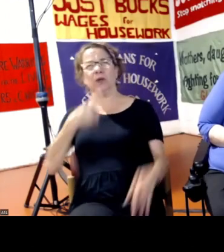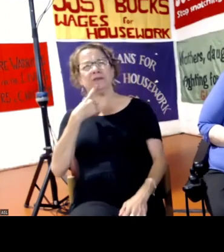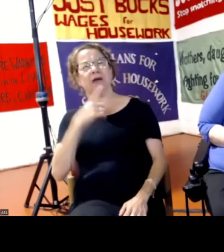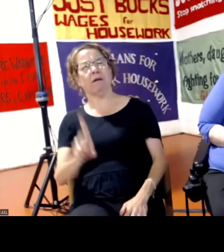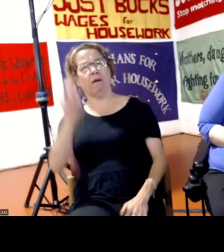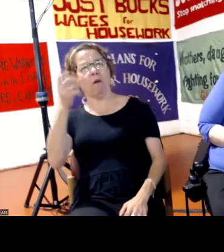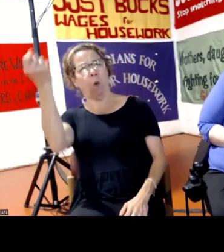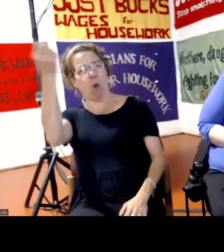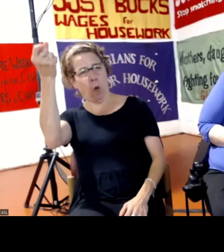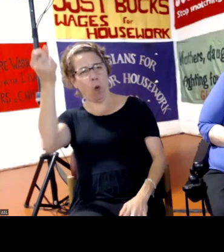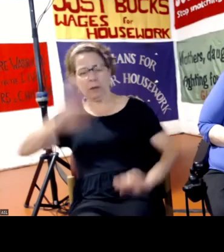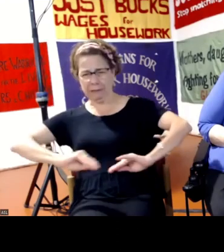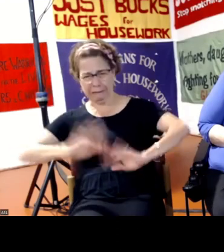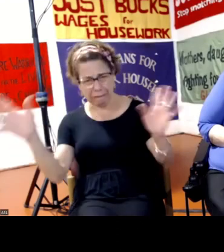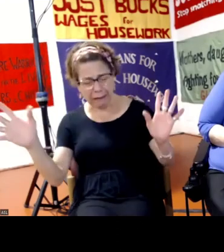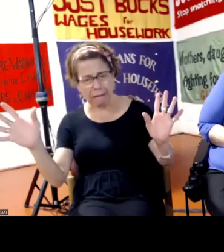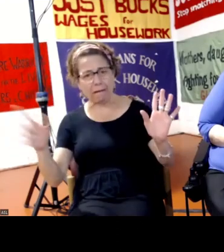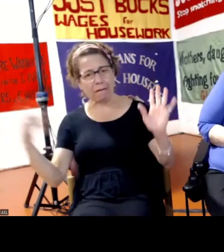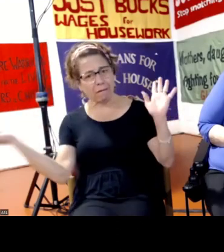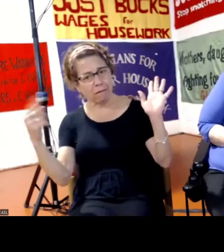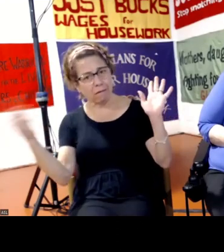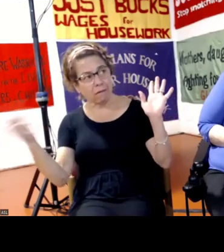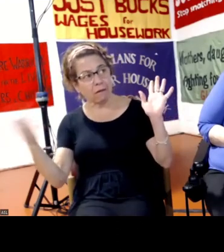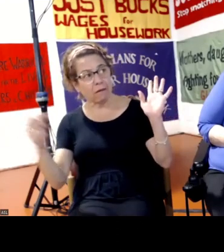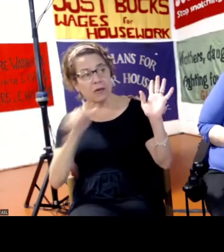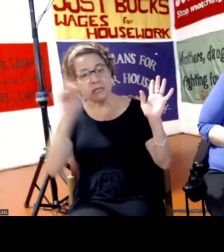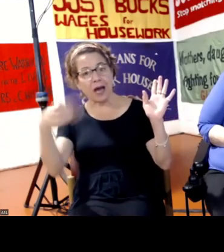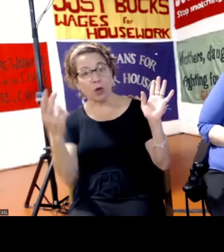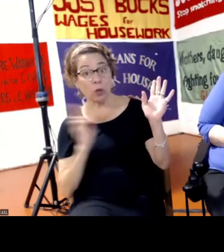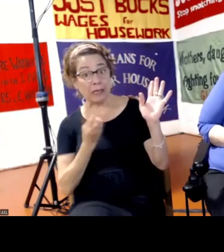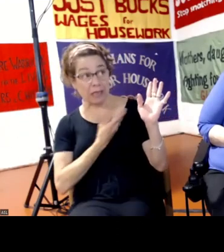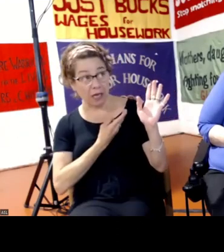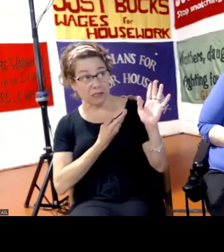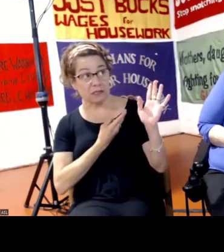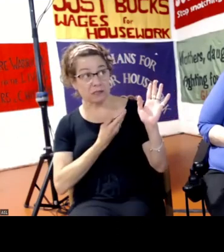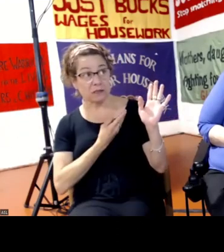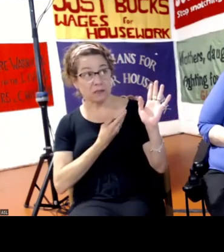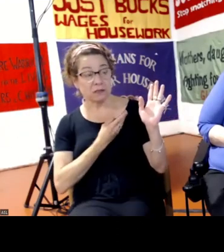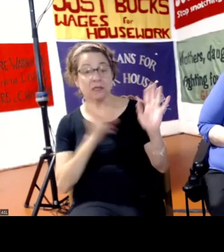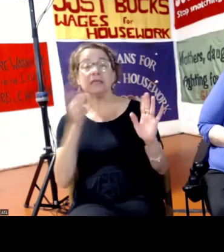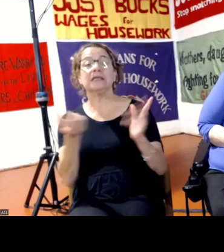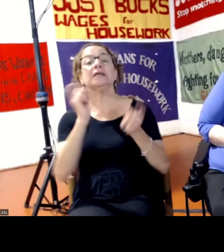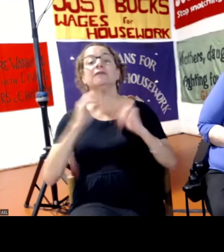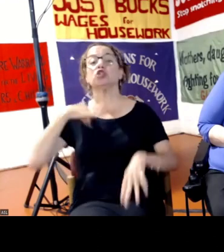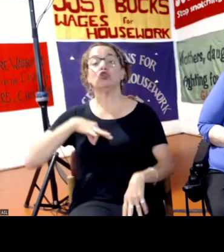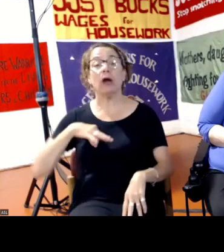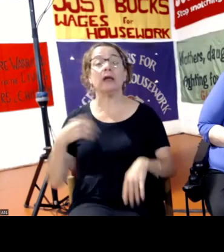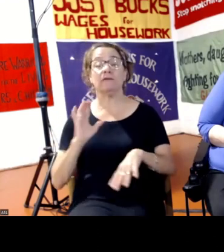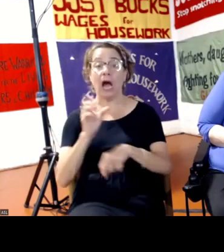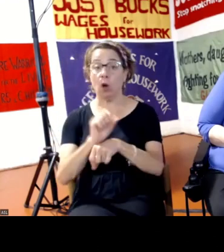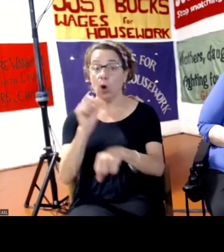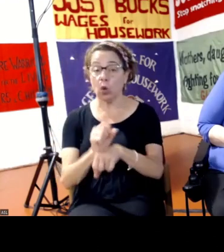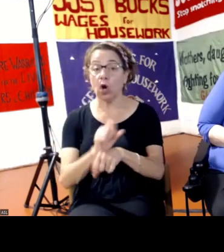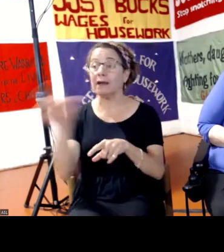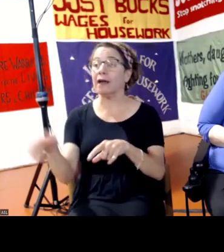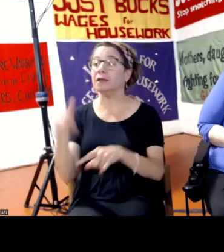want you to make it visible so that we're not the only ones doing it, but so that we get credit for what we do and